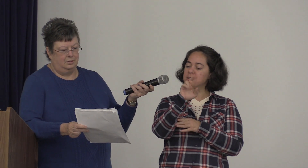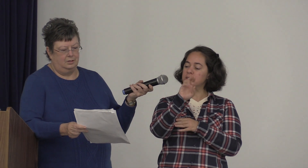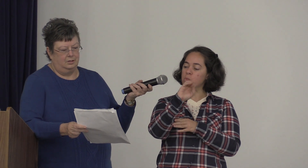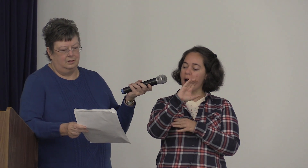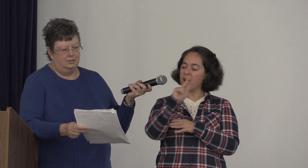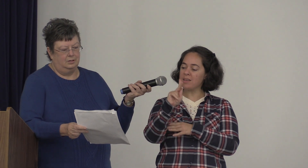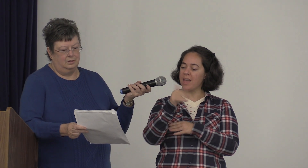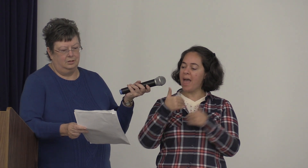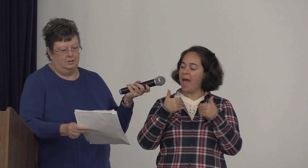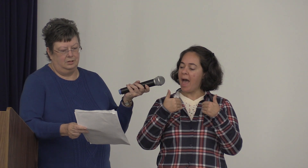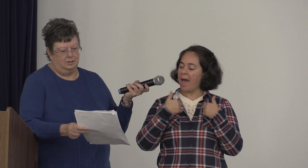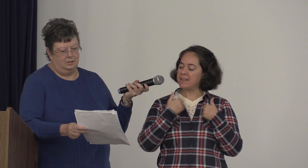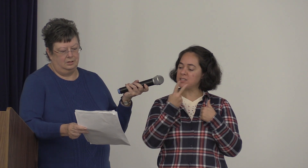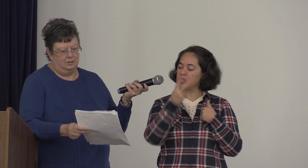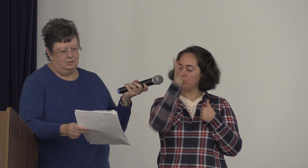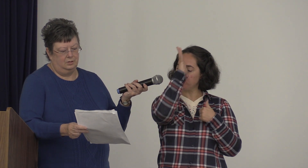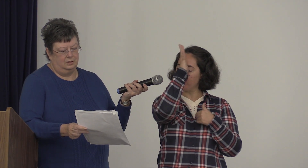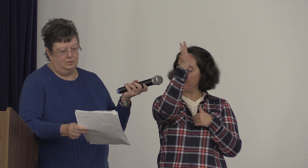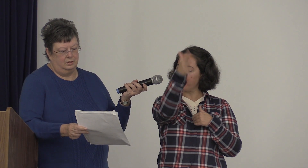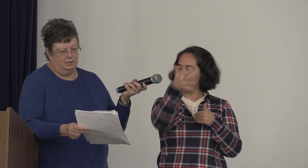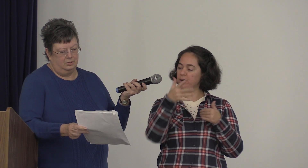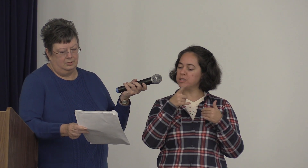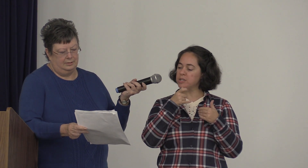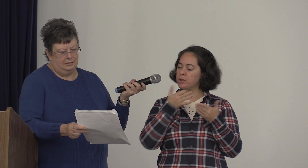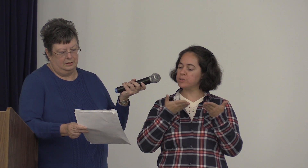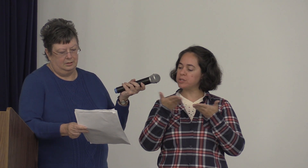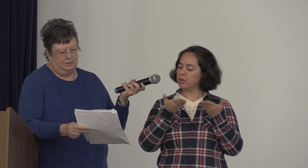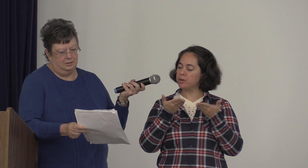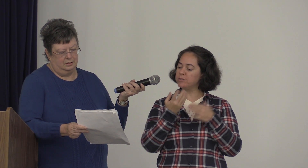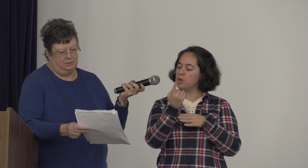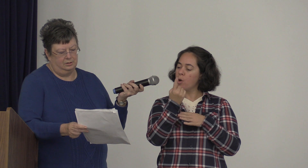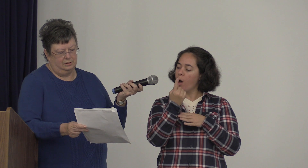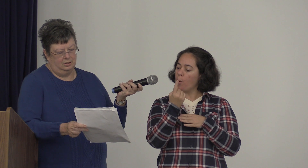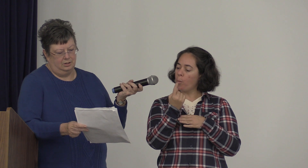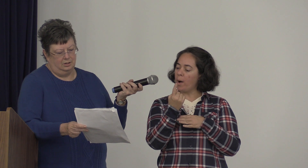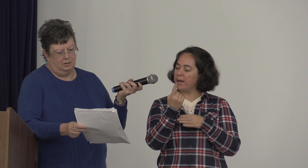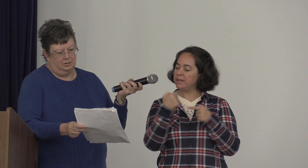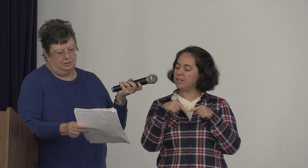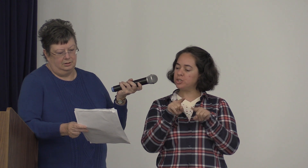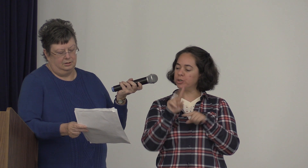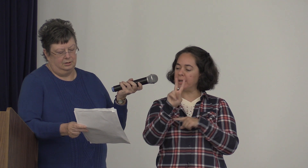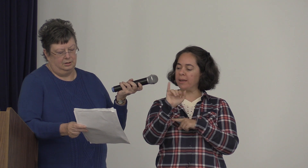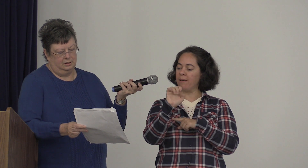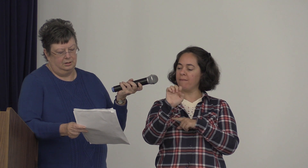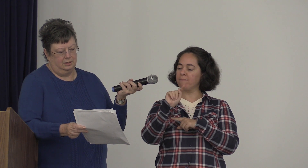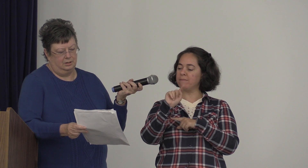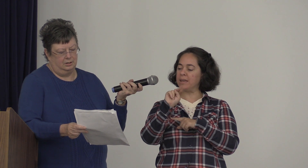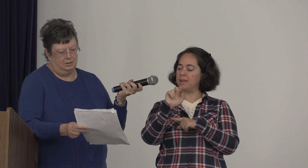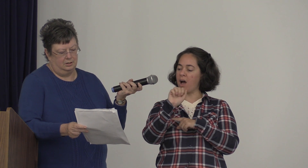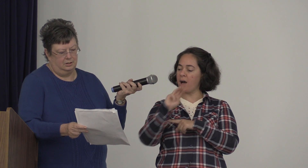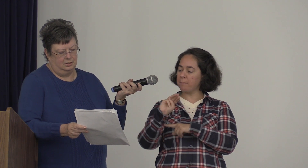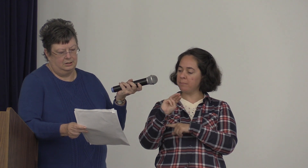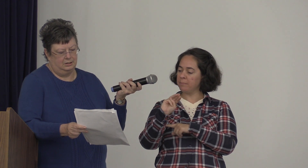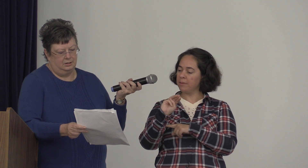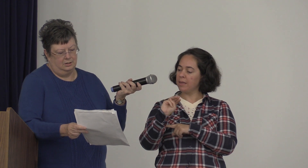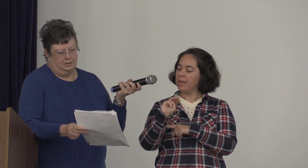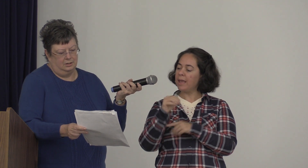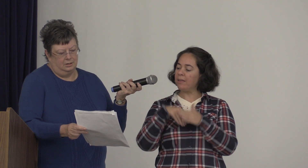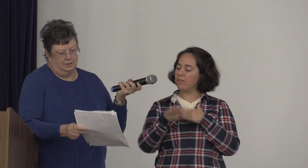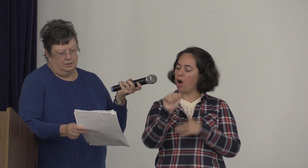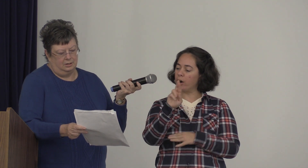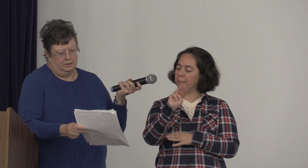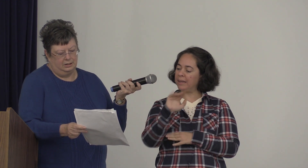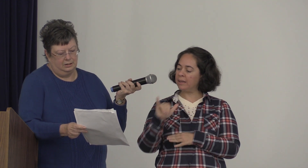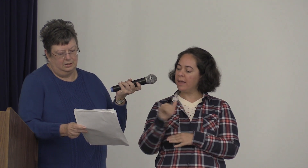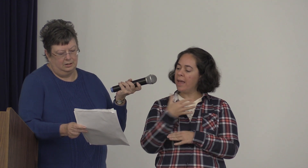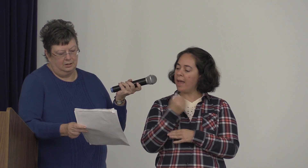Oliver Sprock has two grandfathers who served, one during Vietnam